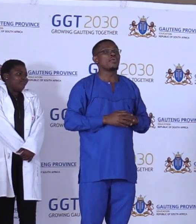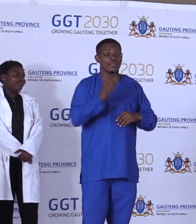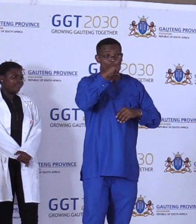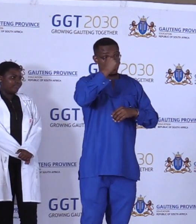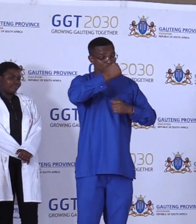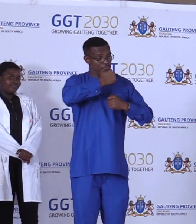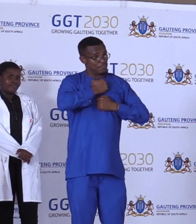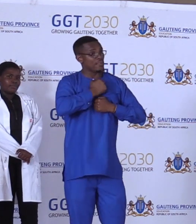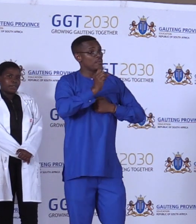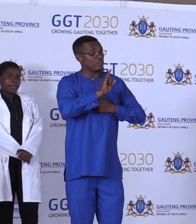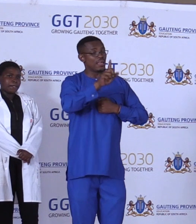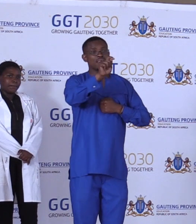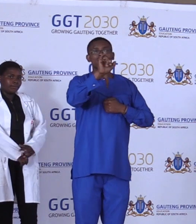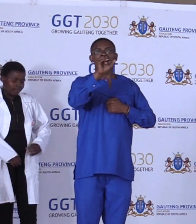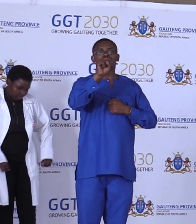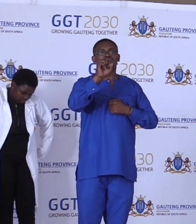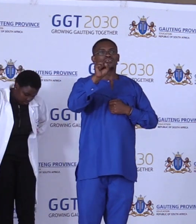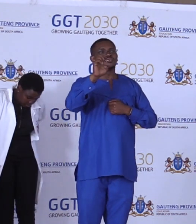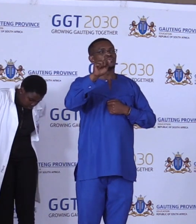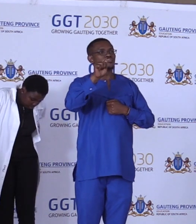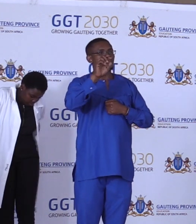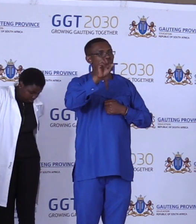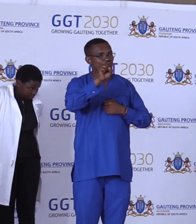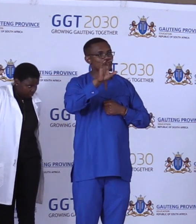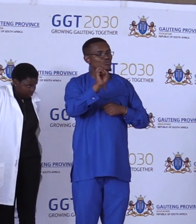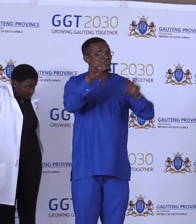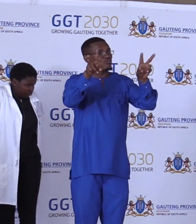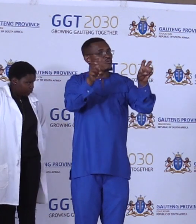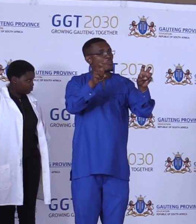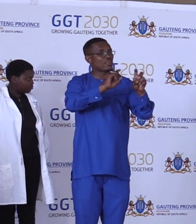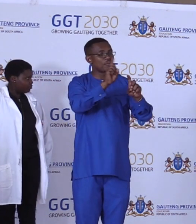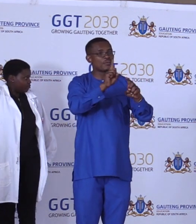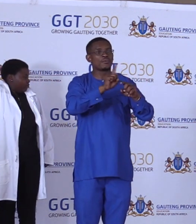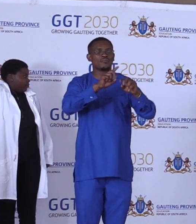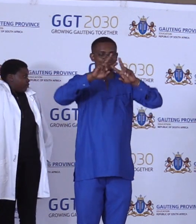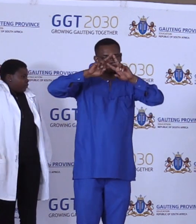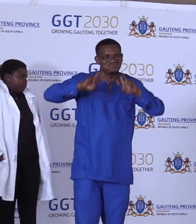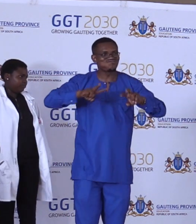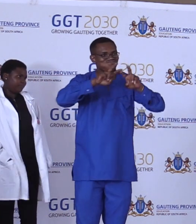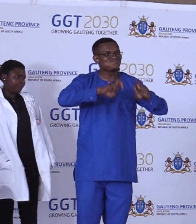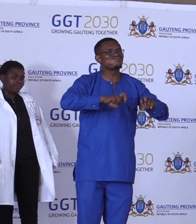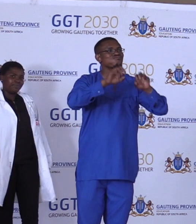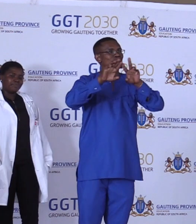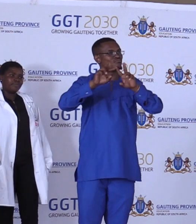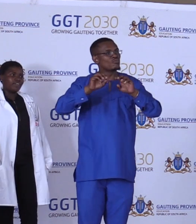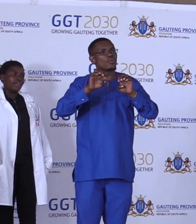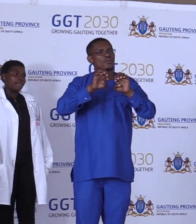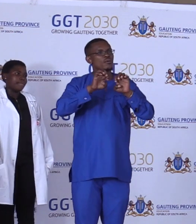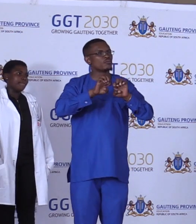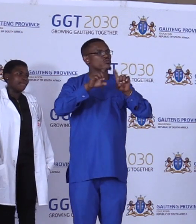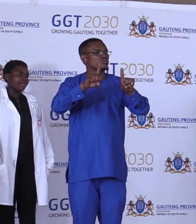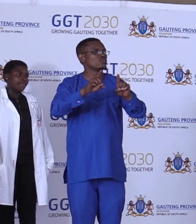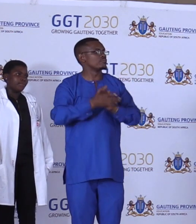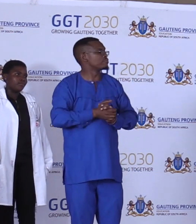My name is Tisetolekoni, and today in our show, the topic is about careers in research and innovation. Ladies